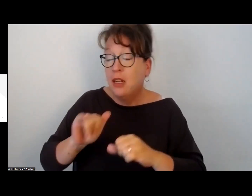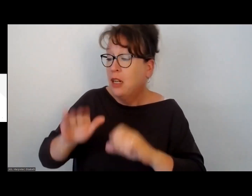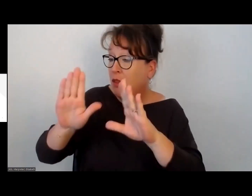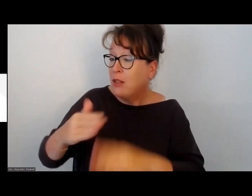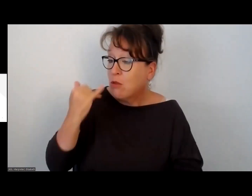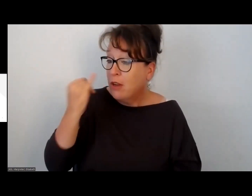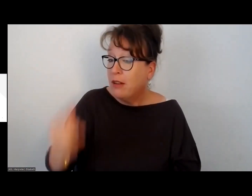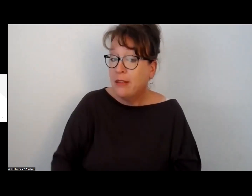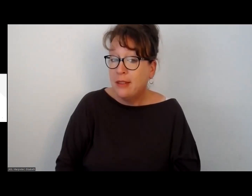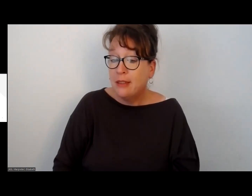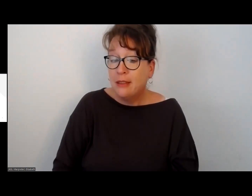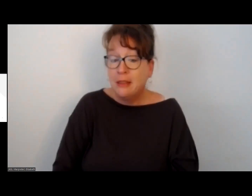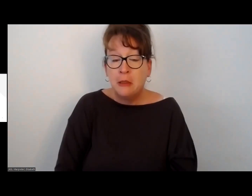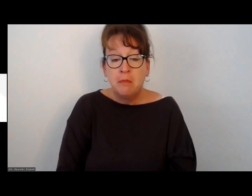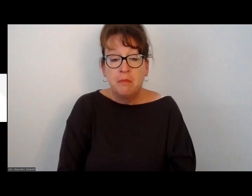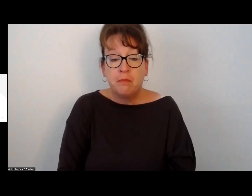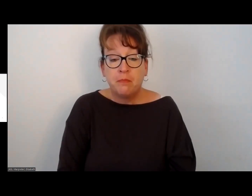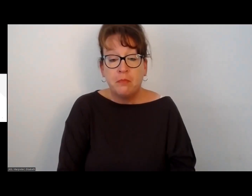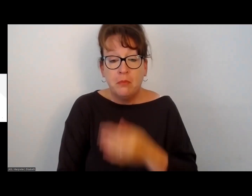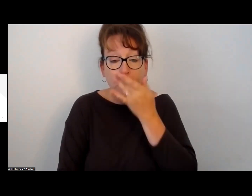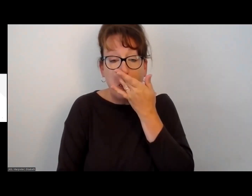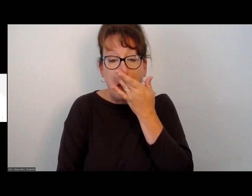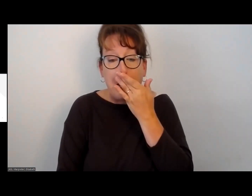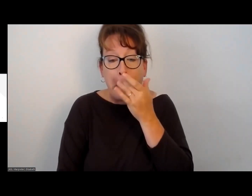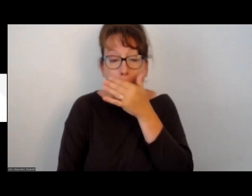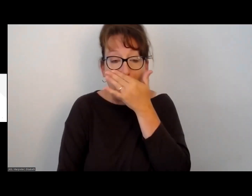Great. So all of those